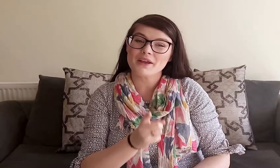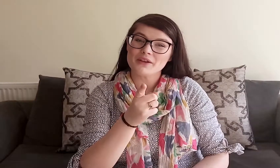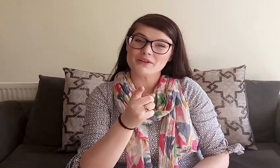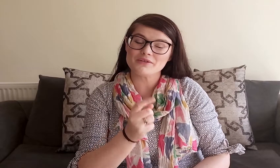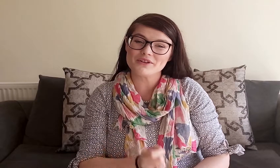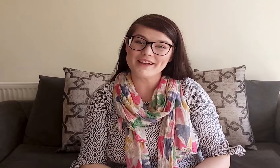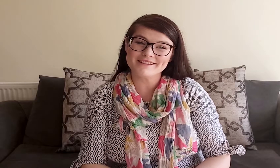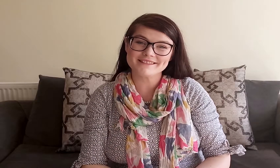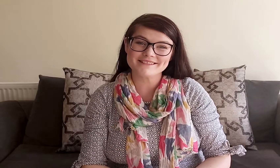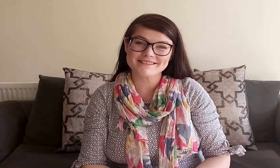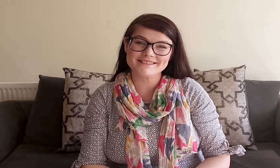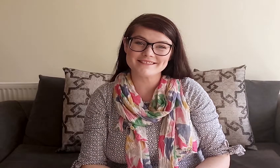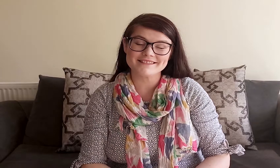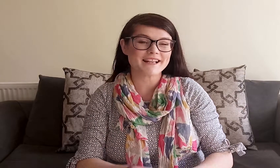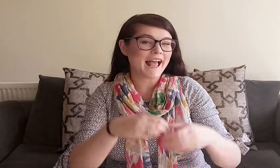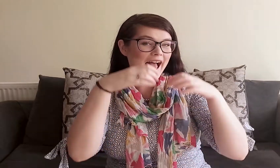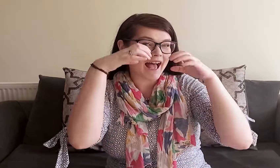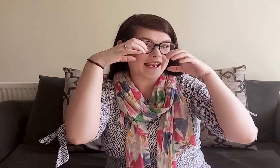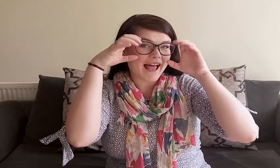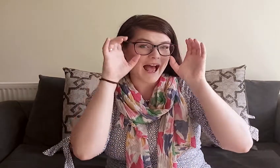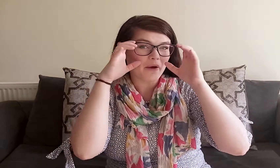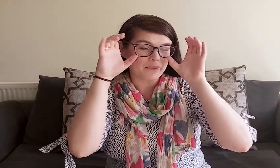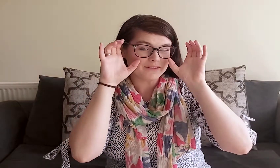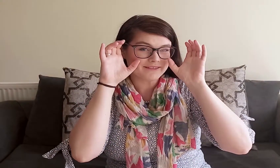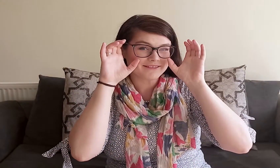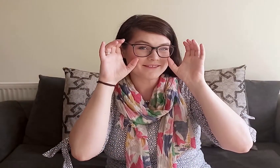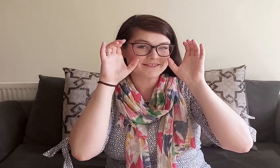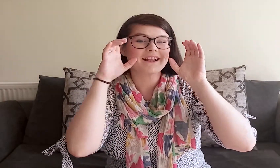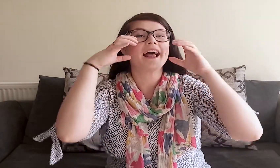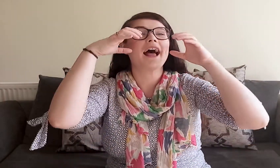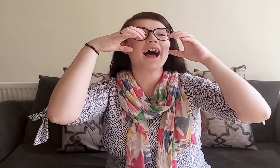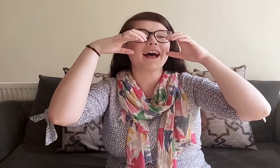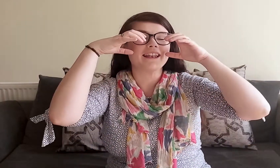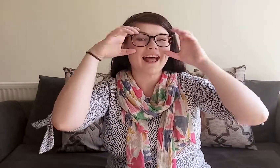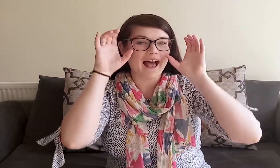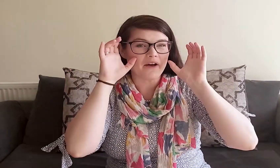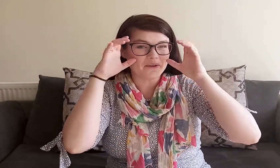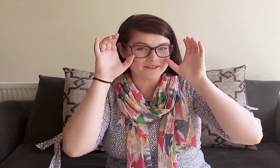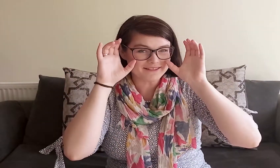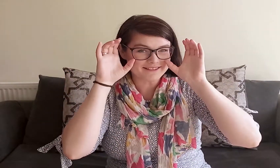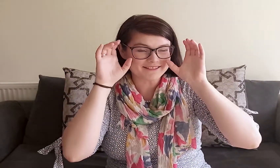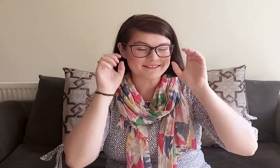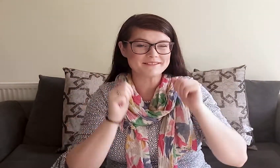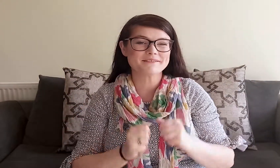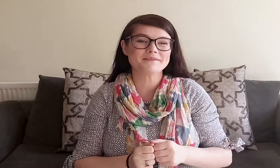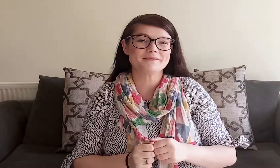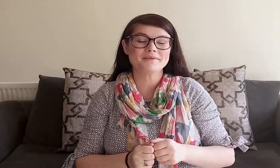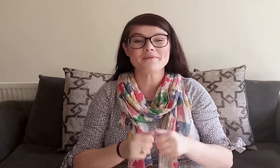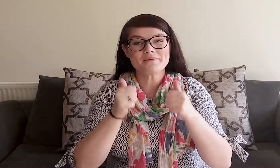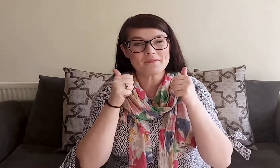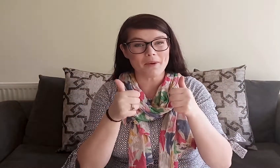You try? An owl. An owl. Well